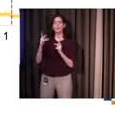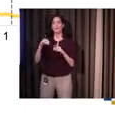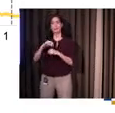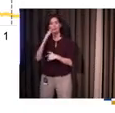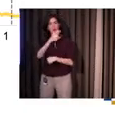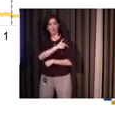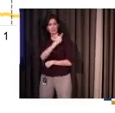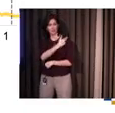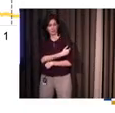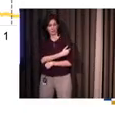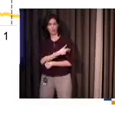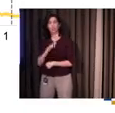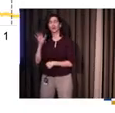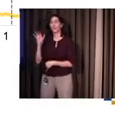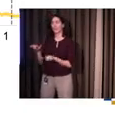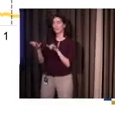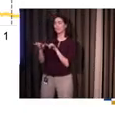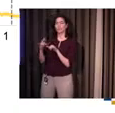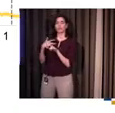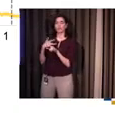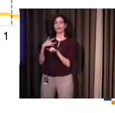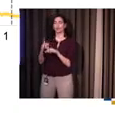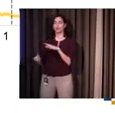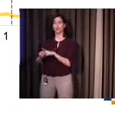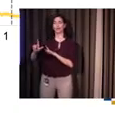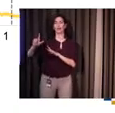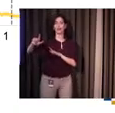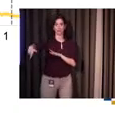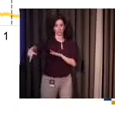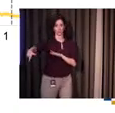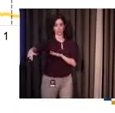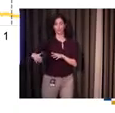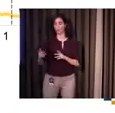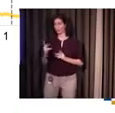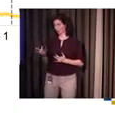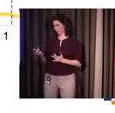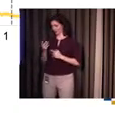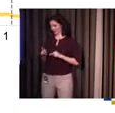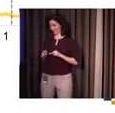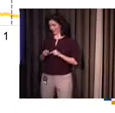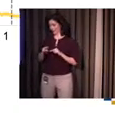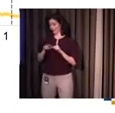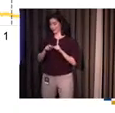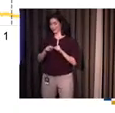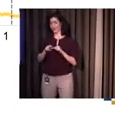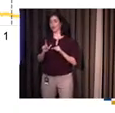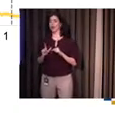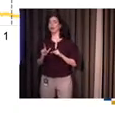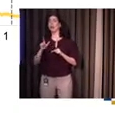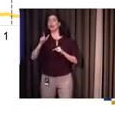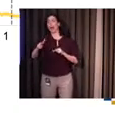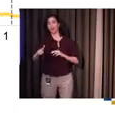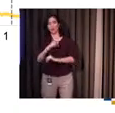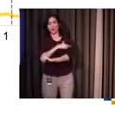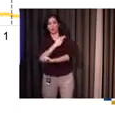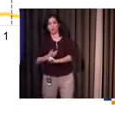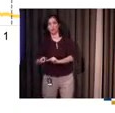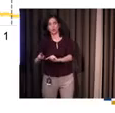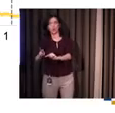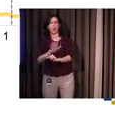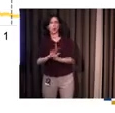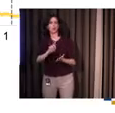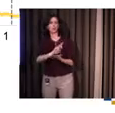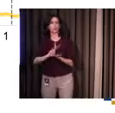is a lagging measure. And when you start seeing cases go up, you can be assured that you're going to see hospitalizations go up probably a couple